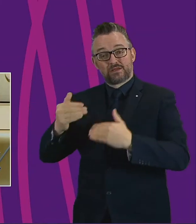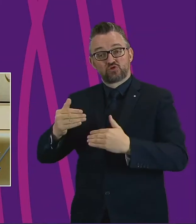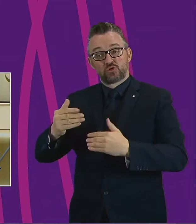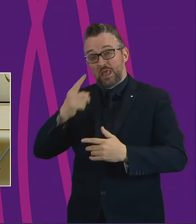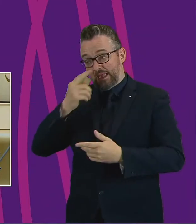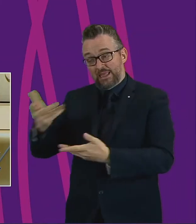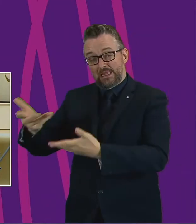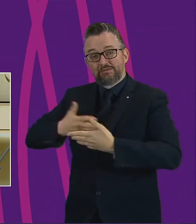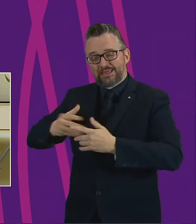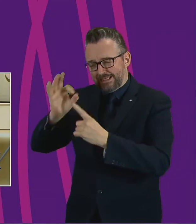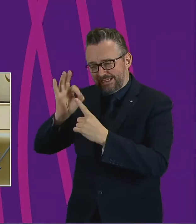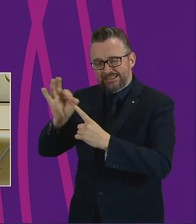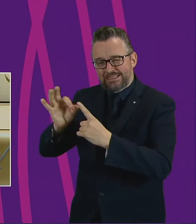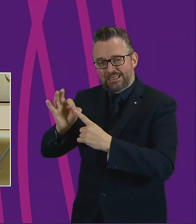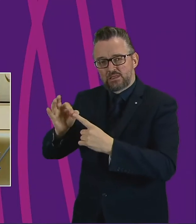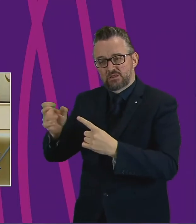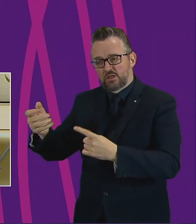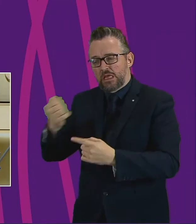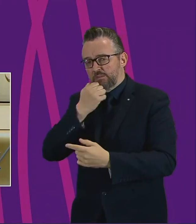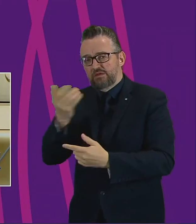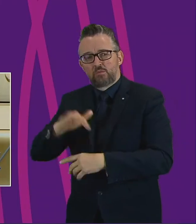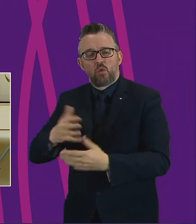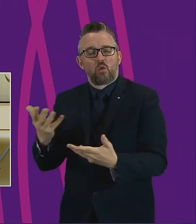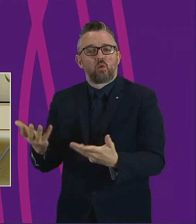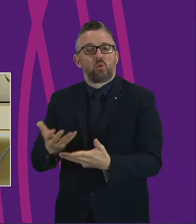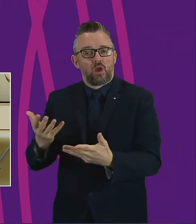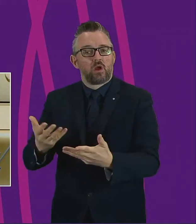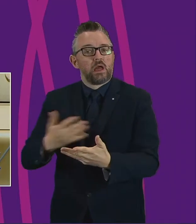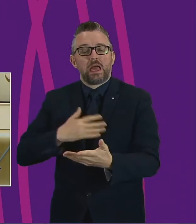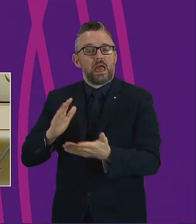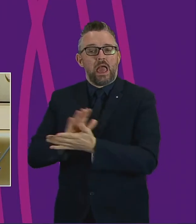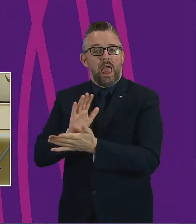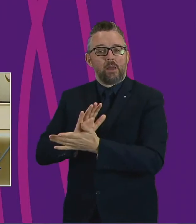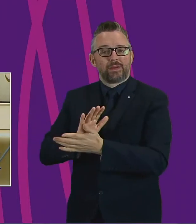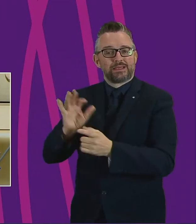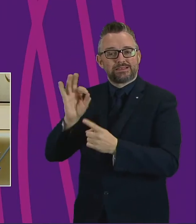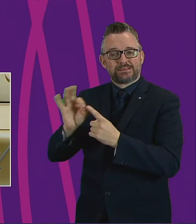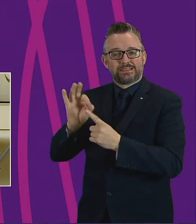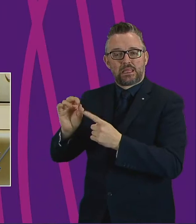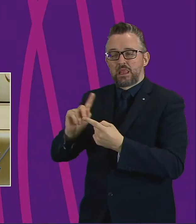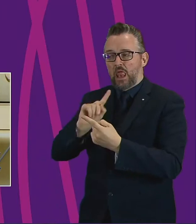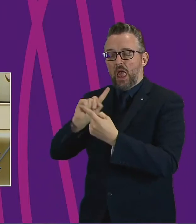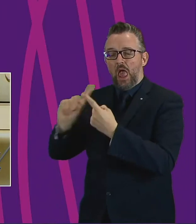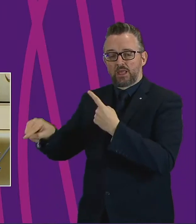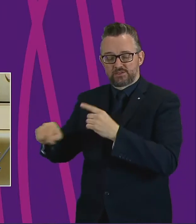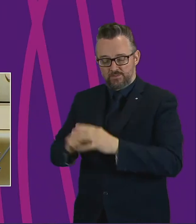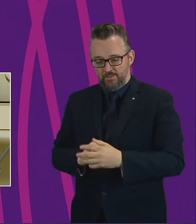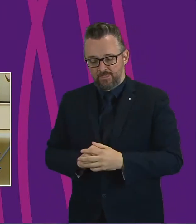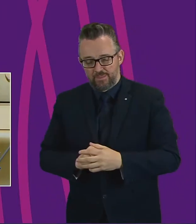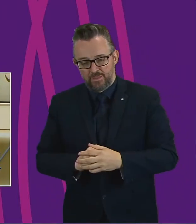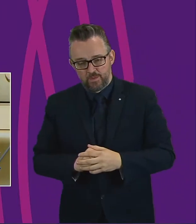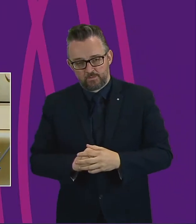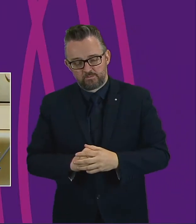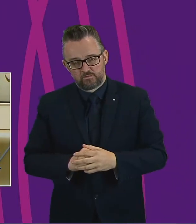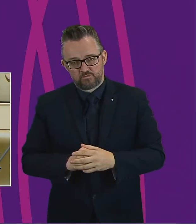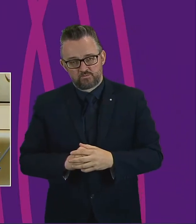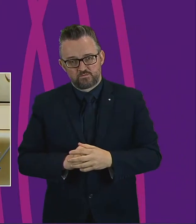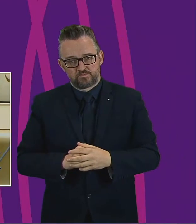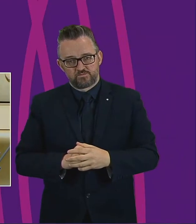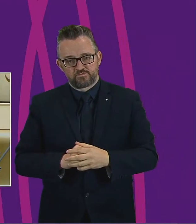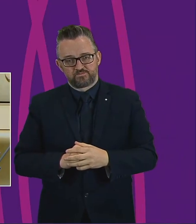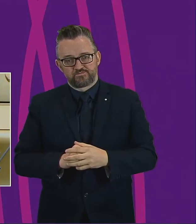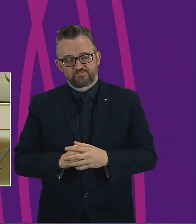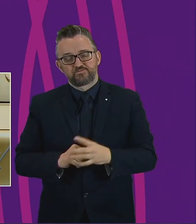the detail of how he arrived at that number, I would be happy to give him a detailed answer. In terms of